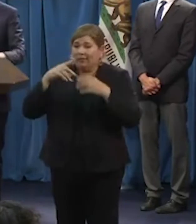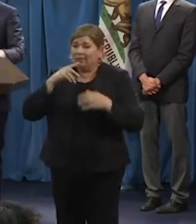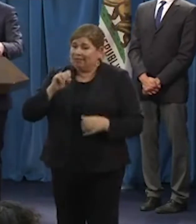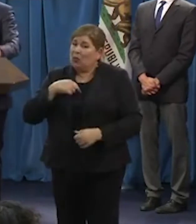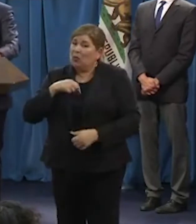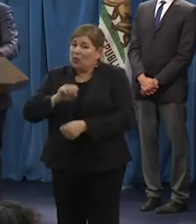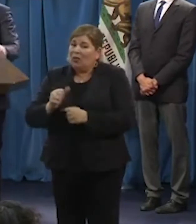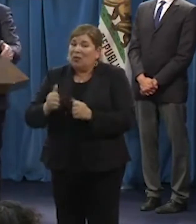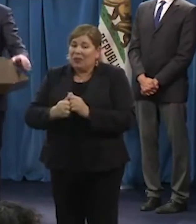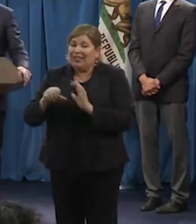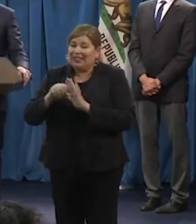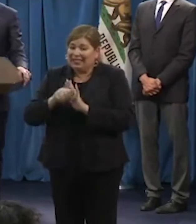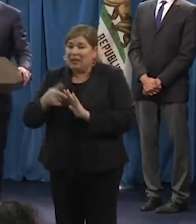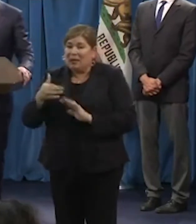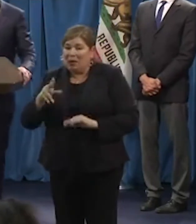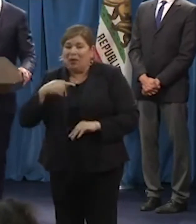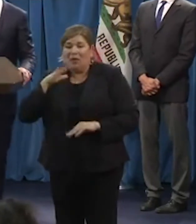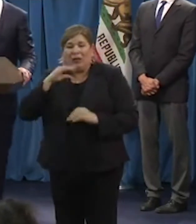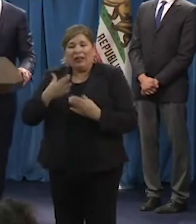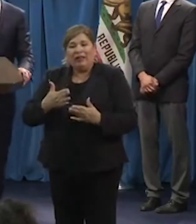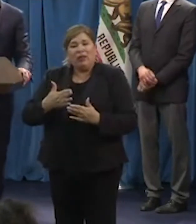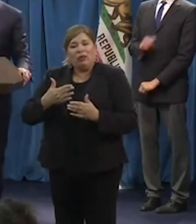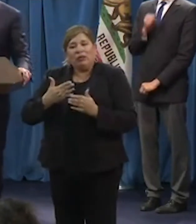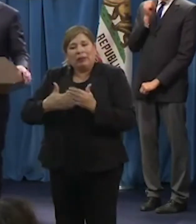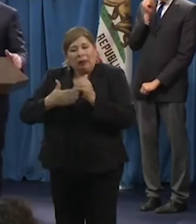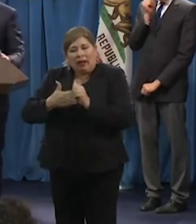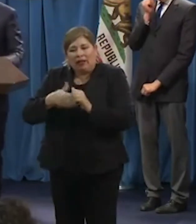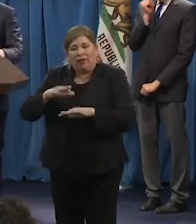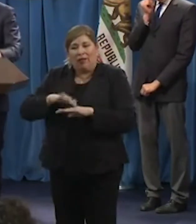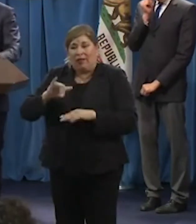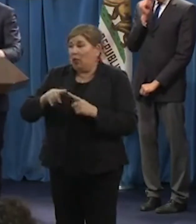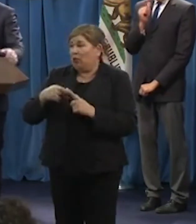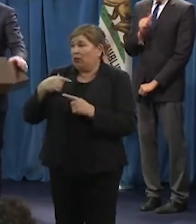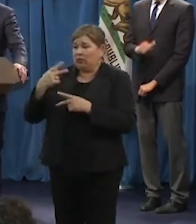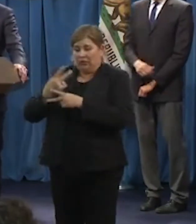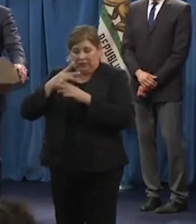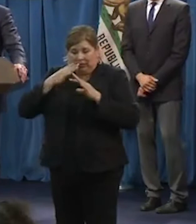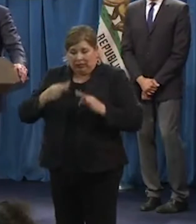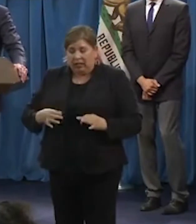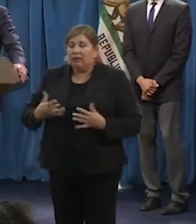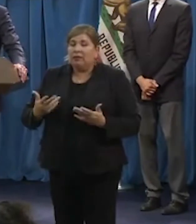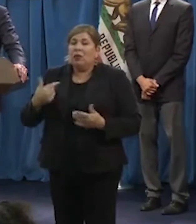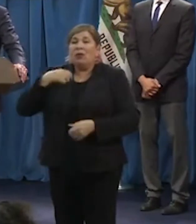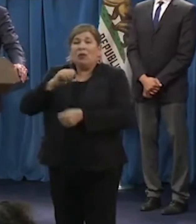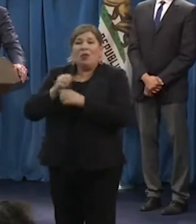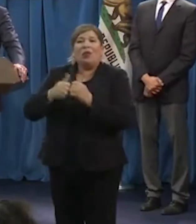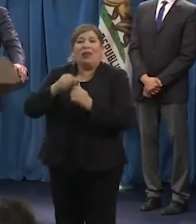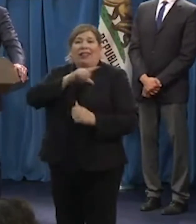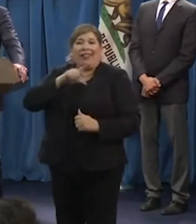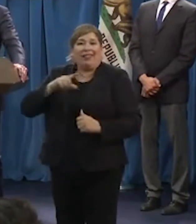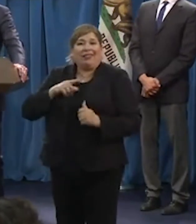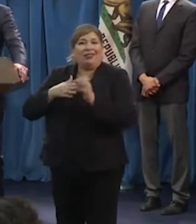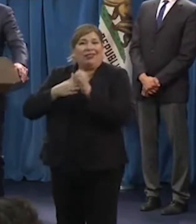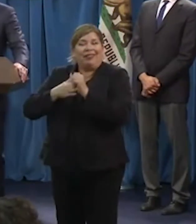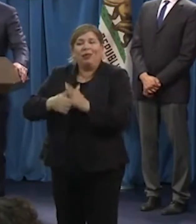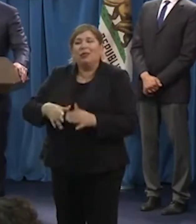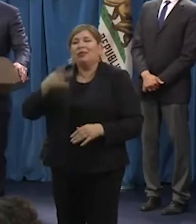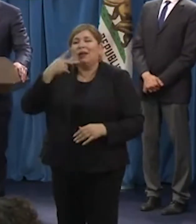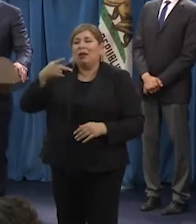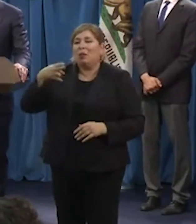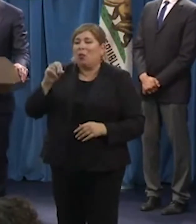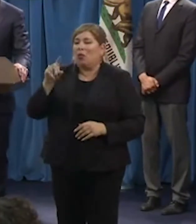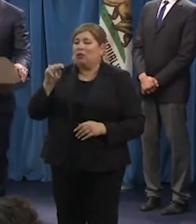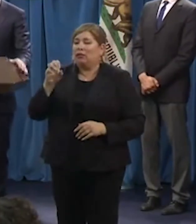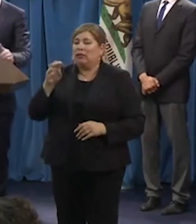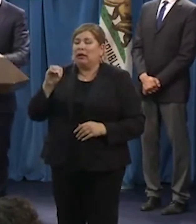and we're going to give you guidance on that in real time. We're working with legislative leaders in real time. You saw the pro tem put out a press